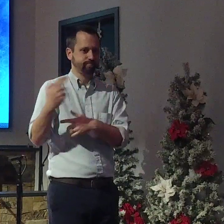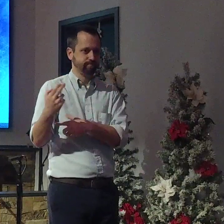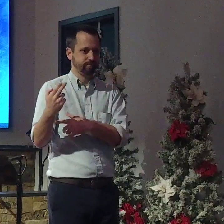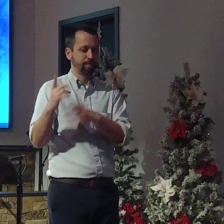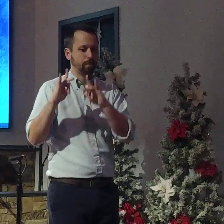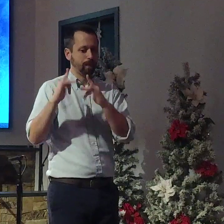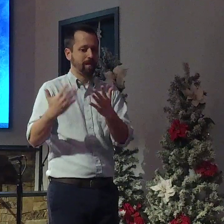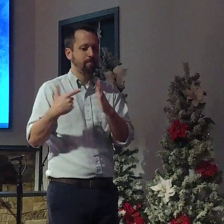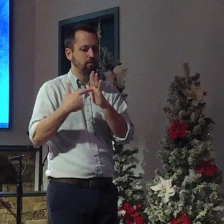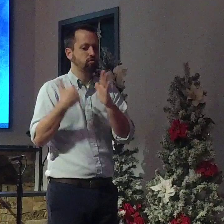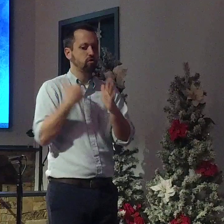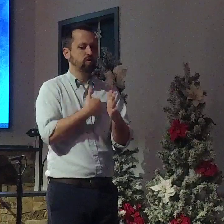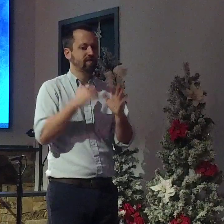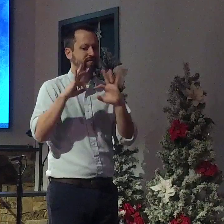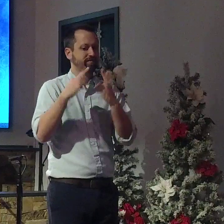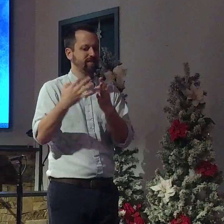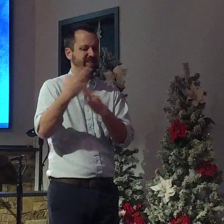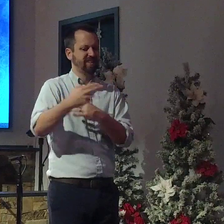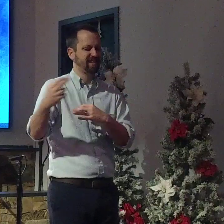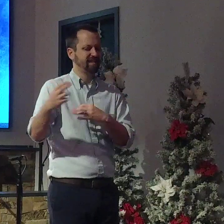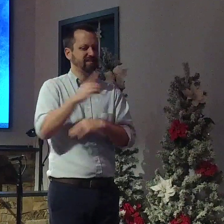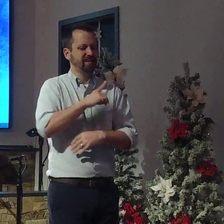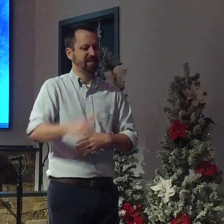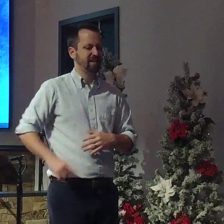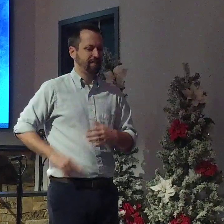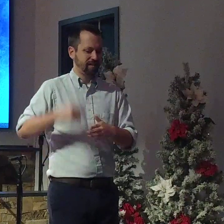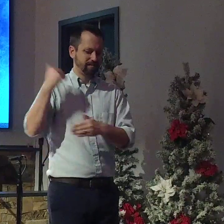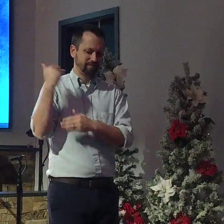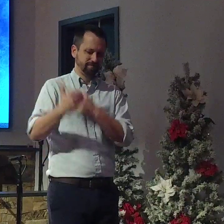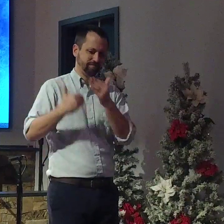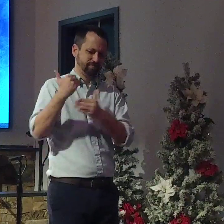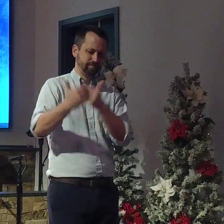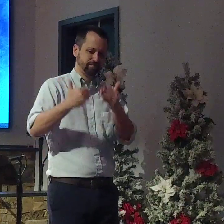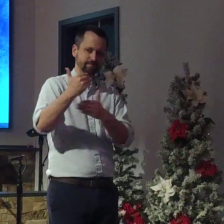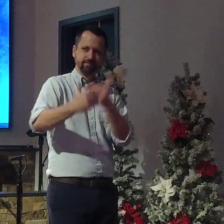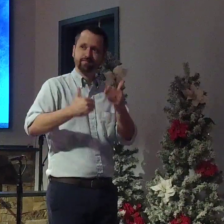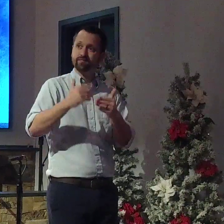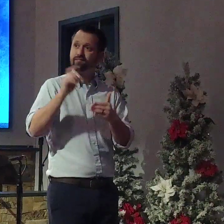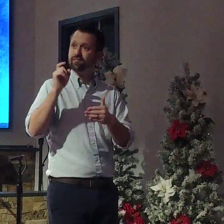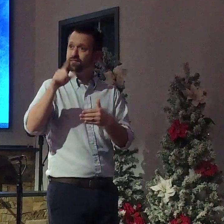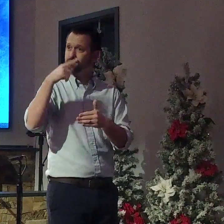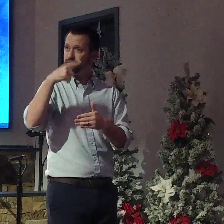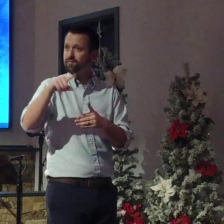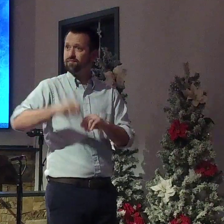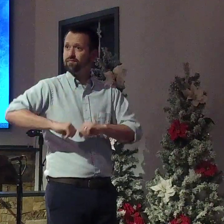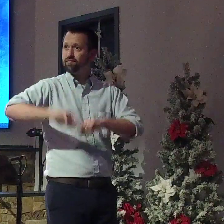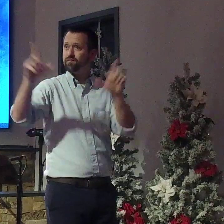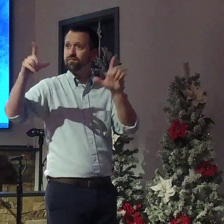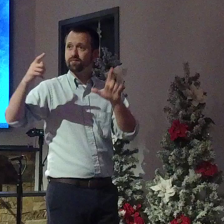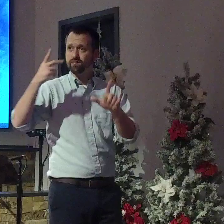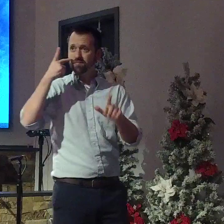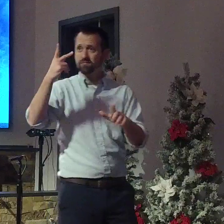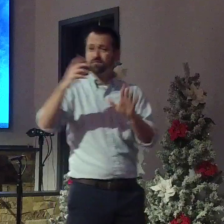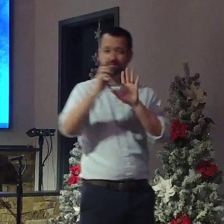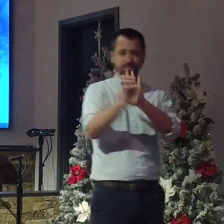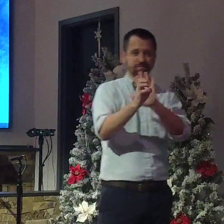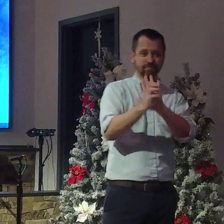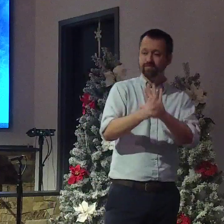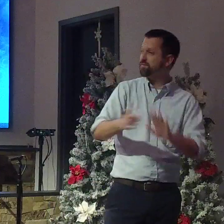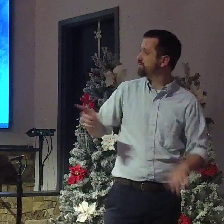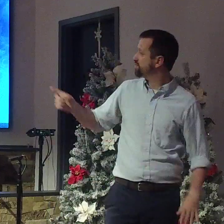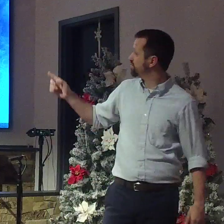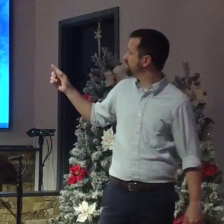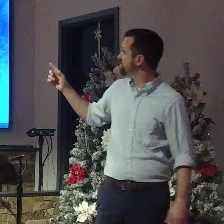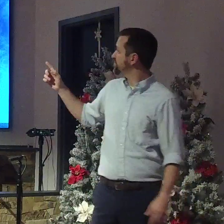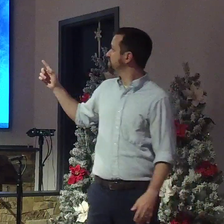have two main characters here. We have Mary and we have Joseph. And of course, the most important, baby Jesus. But Mary,